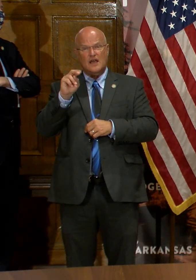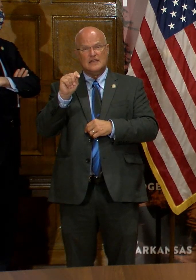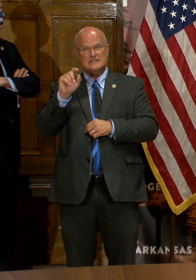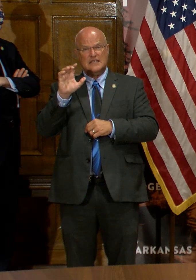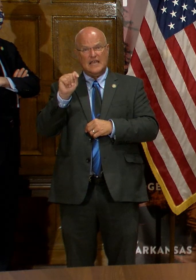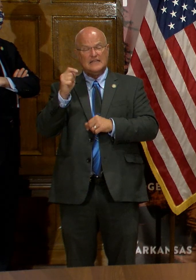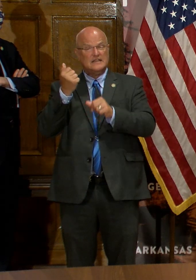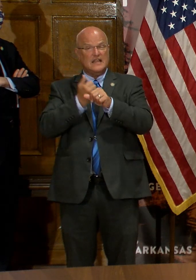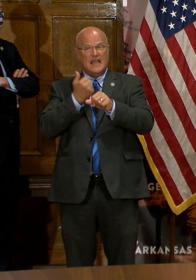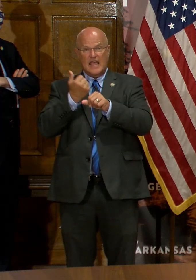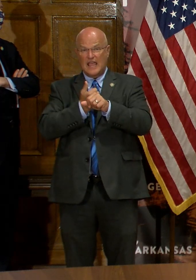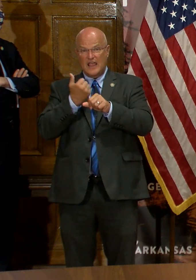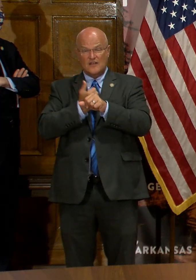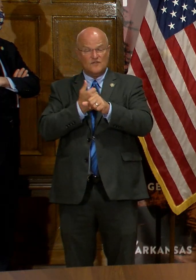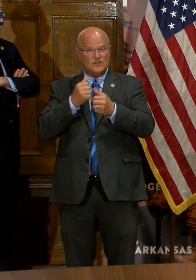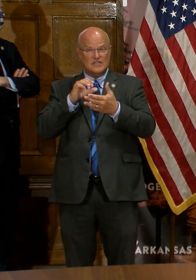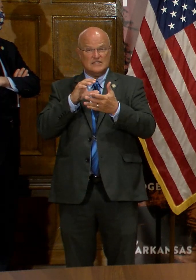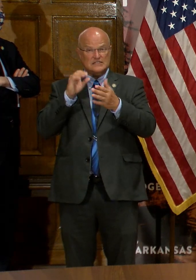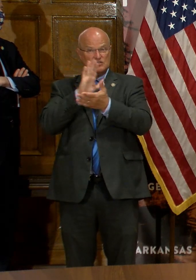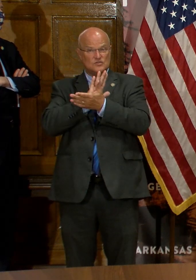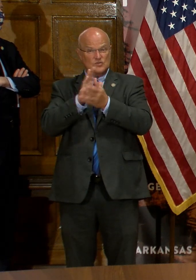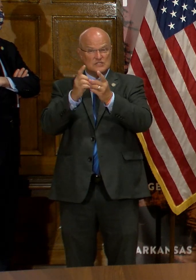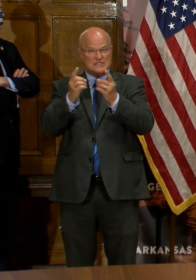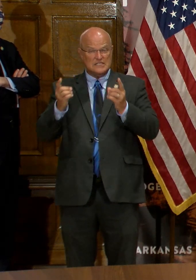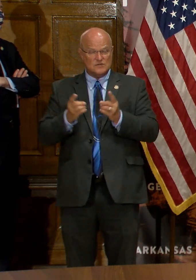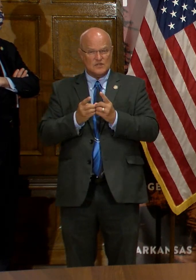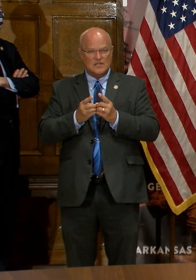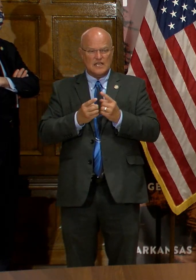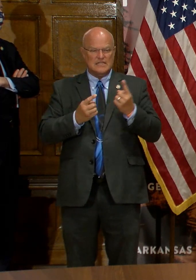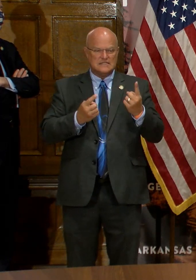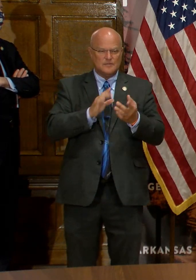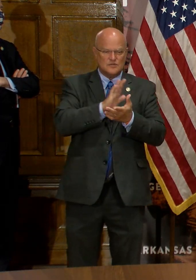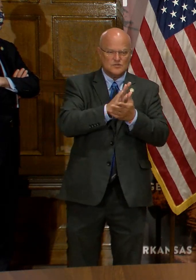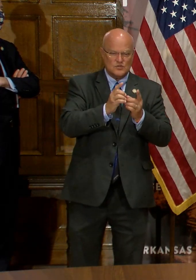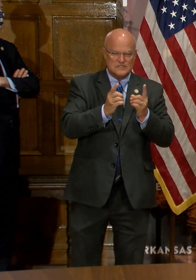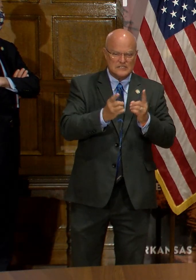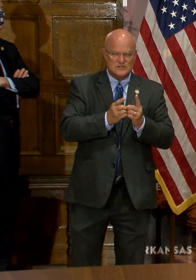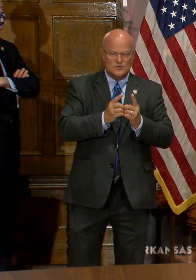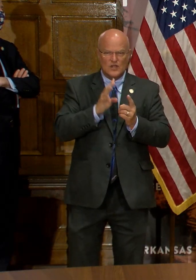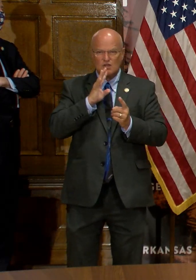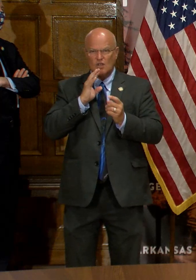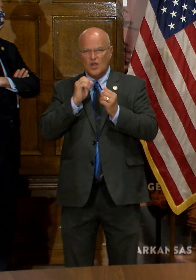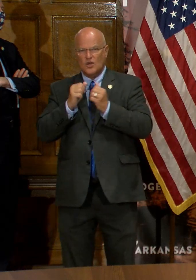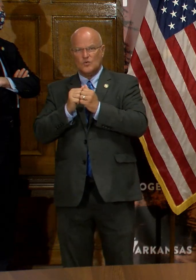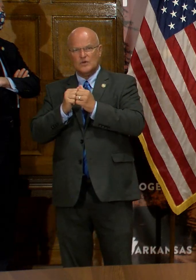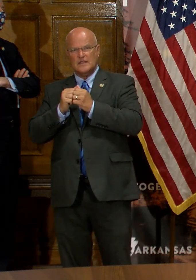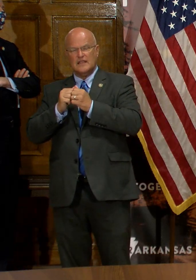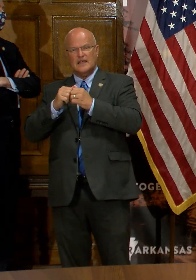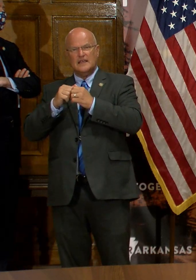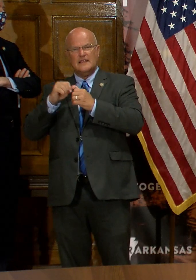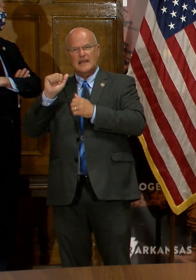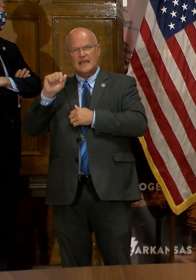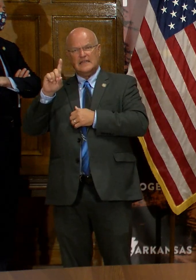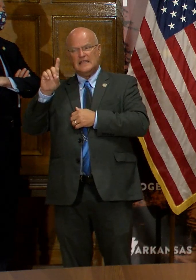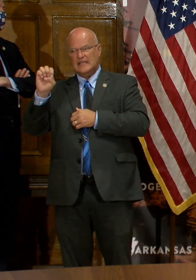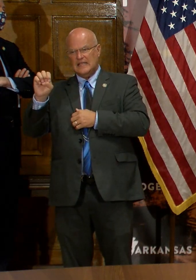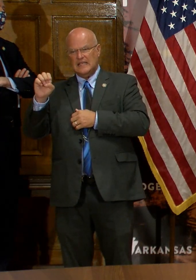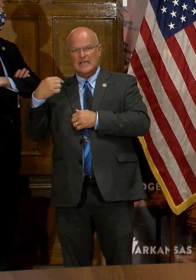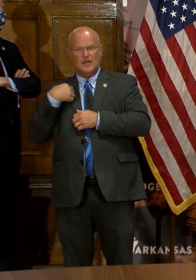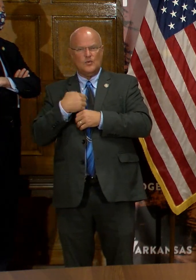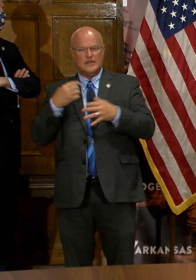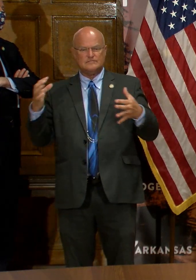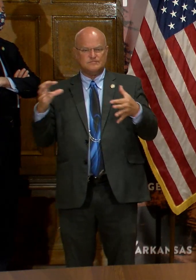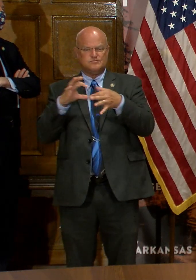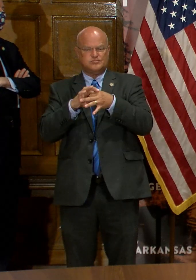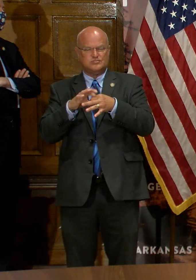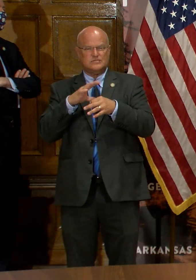way superintendents are talking to someone at the Department of Education, and then we're able to get as much information with the Department